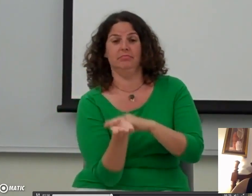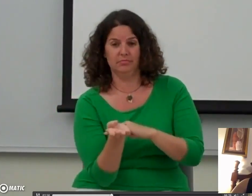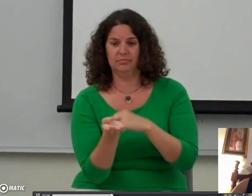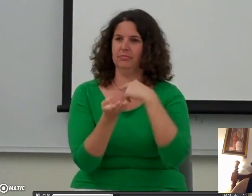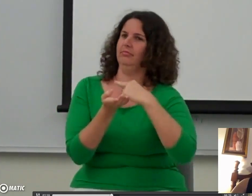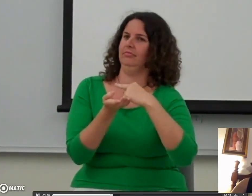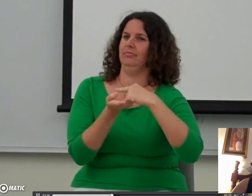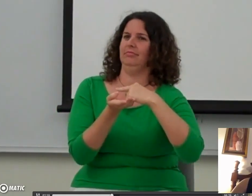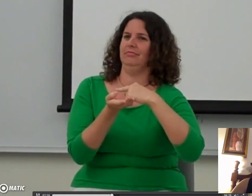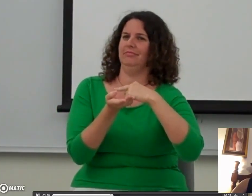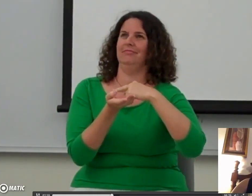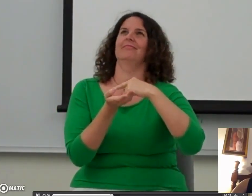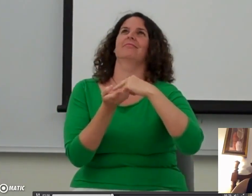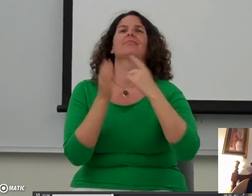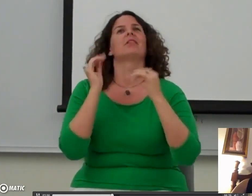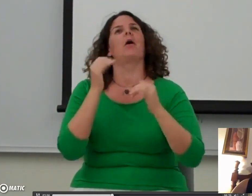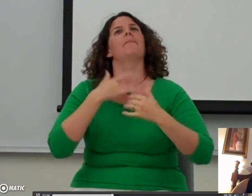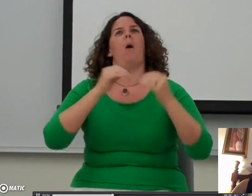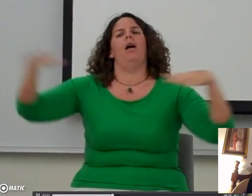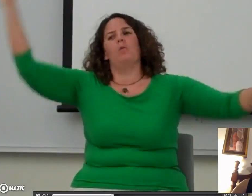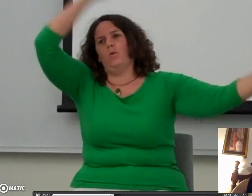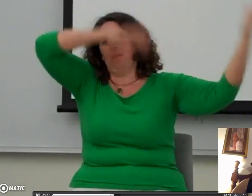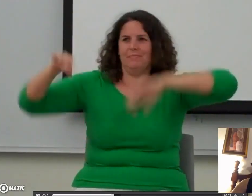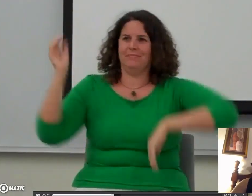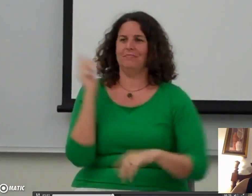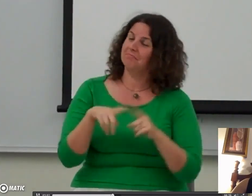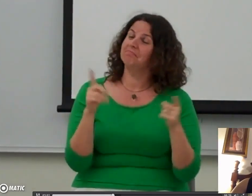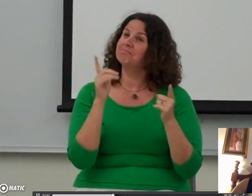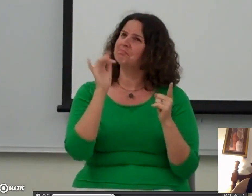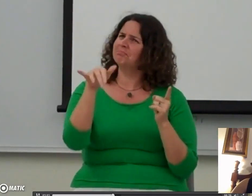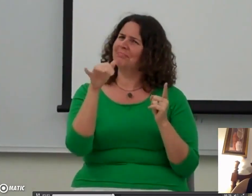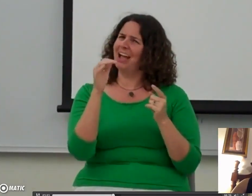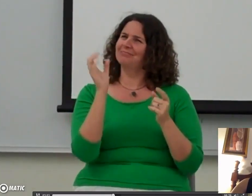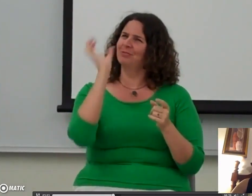turned and my seats let down. So, I had more room.